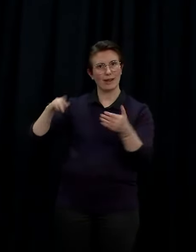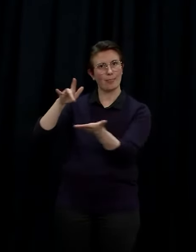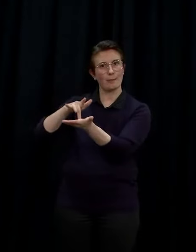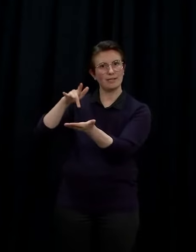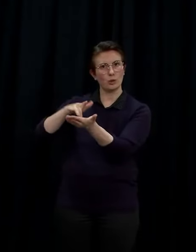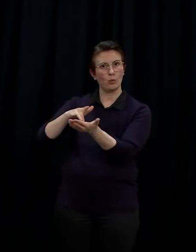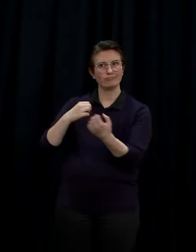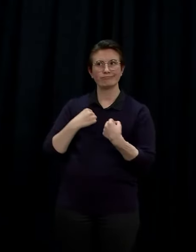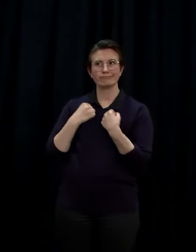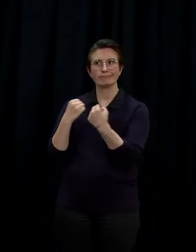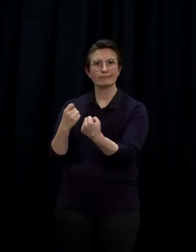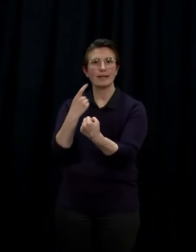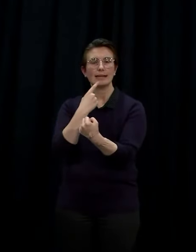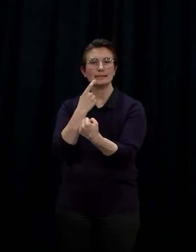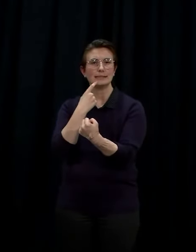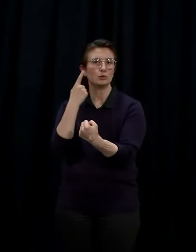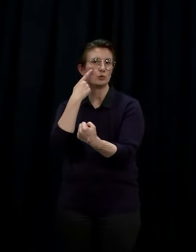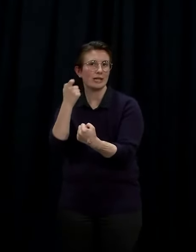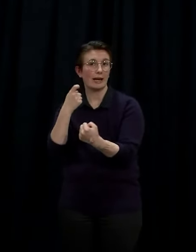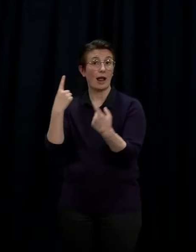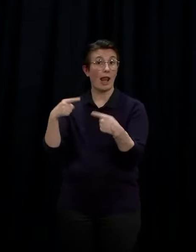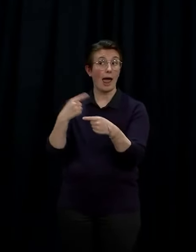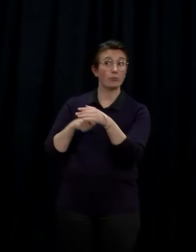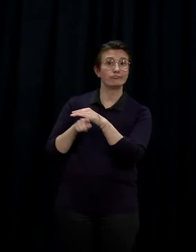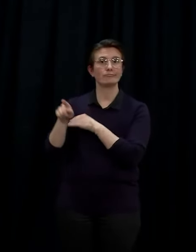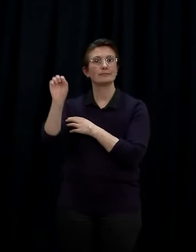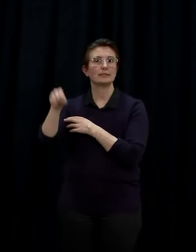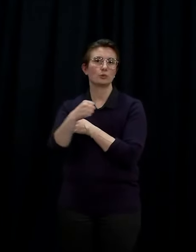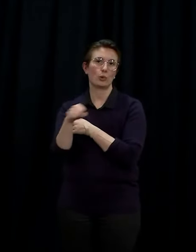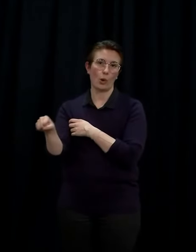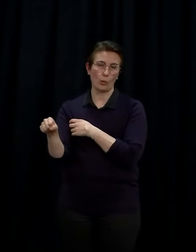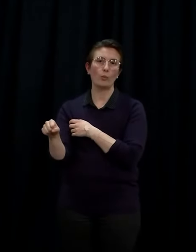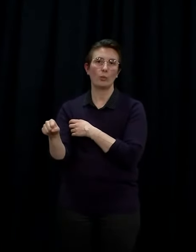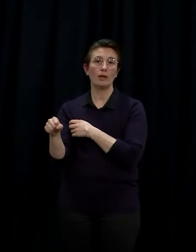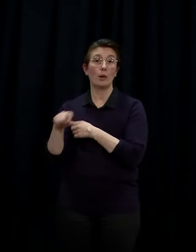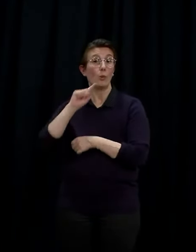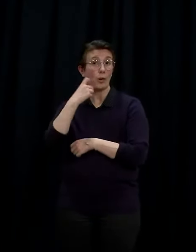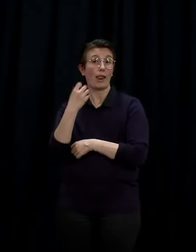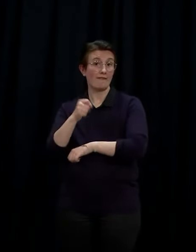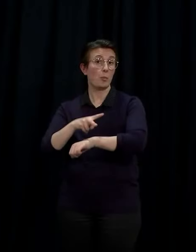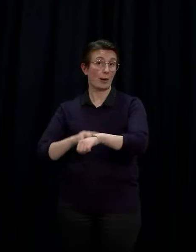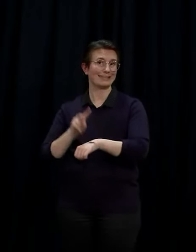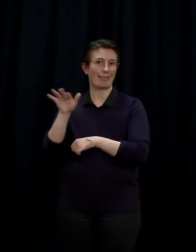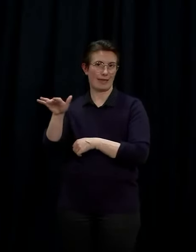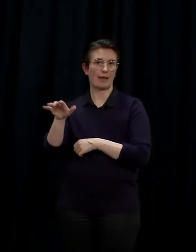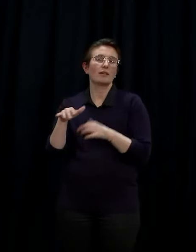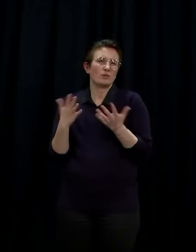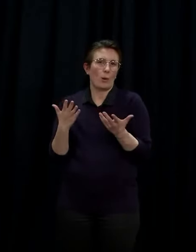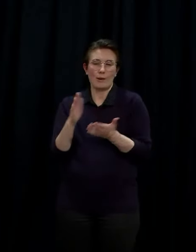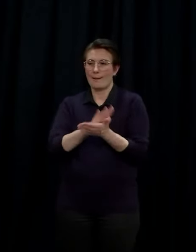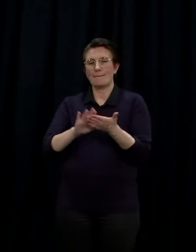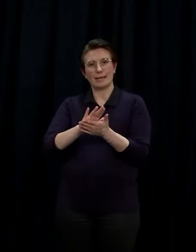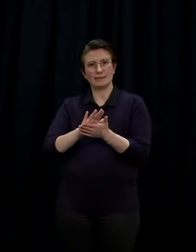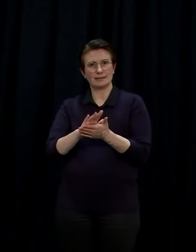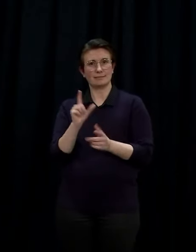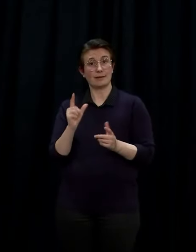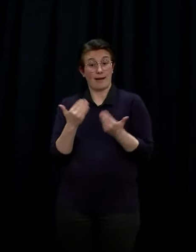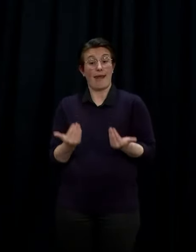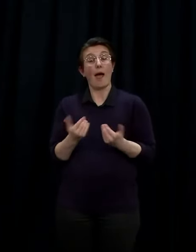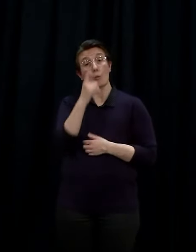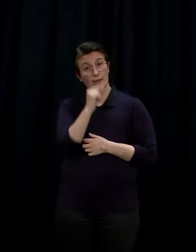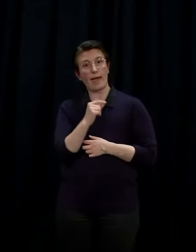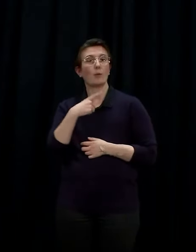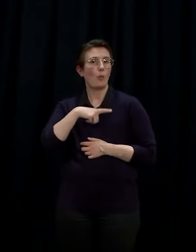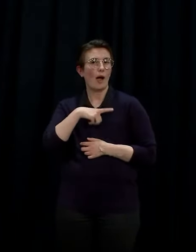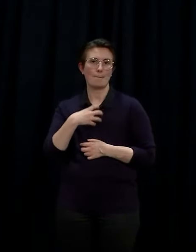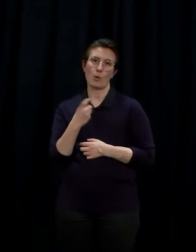that to be easier. The police will be engaged on those boundaries, though. Yeah. Thomas, and then I'll come back to you in the back. Was